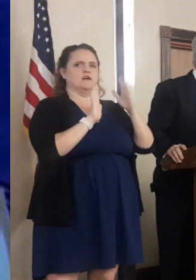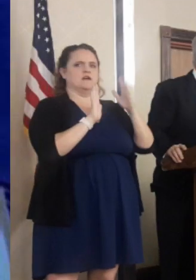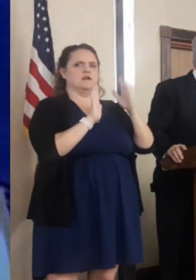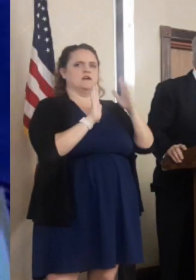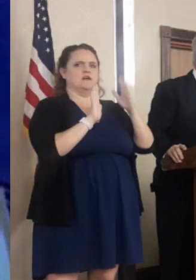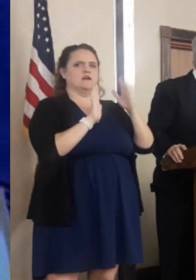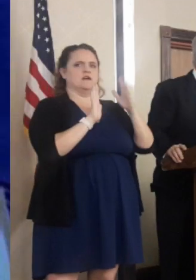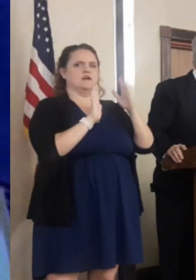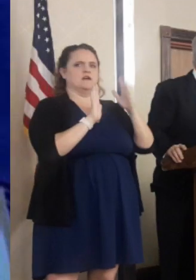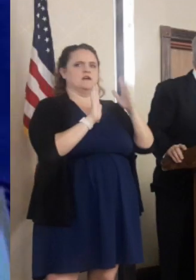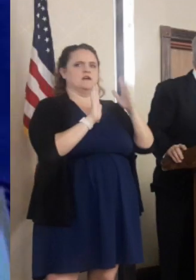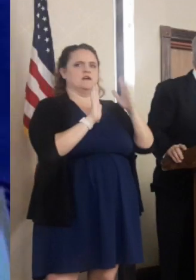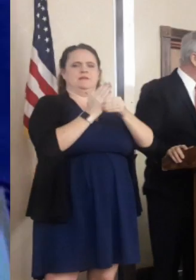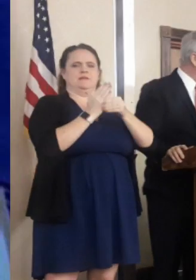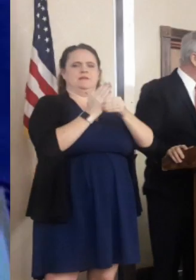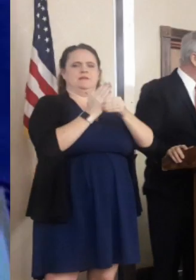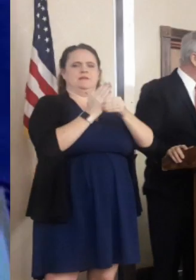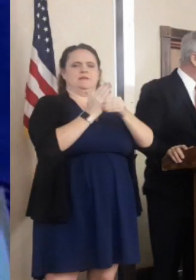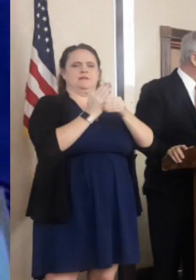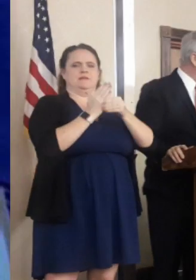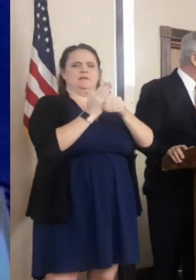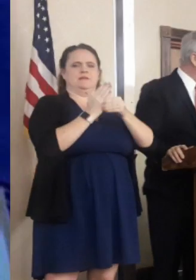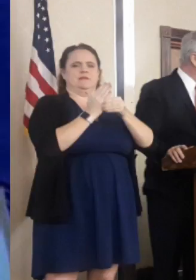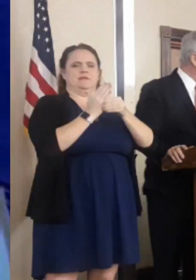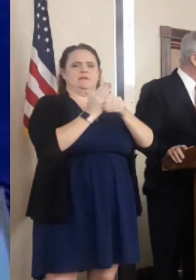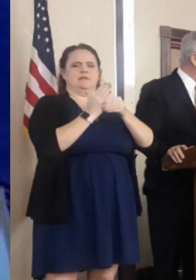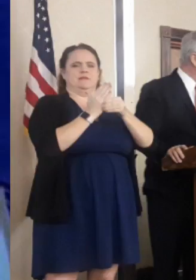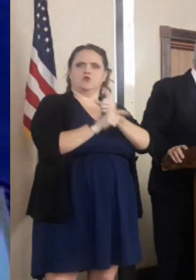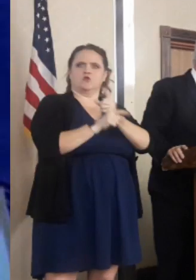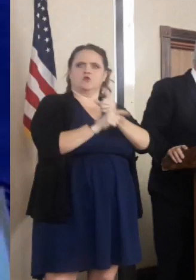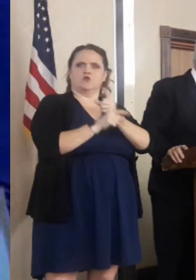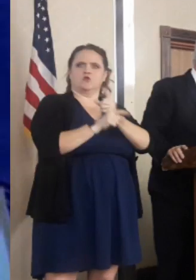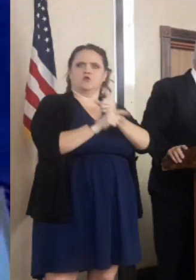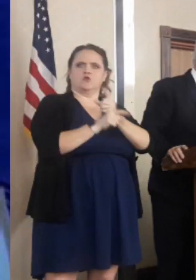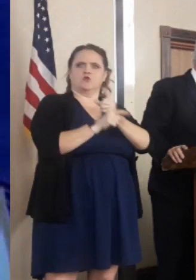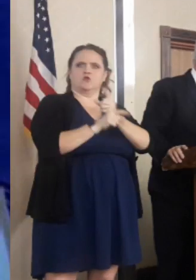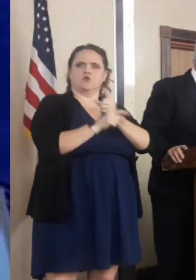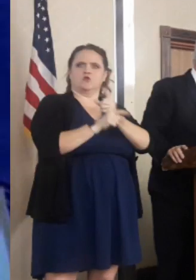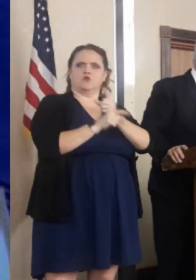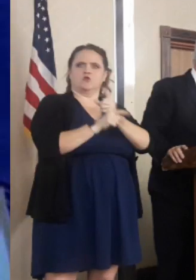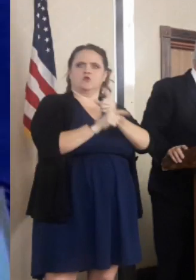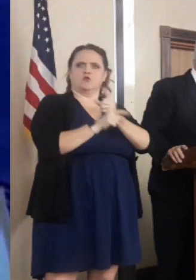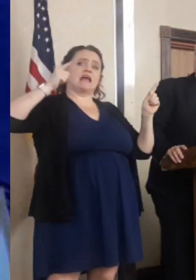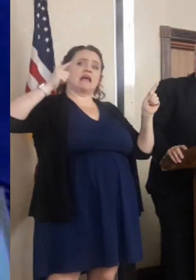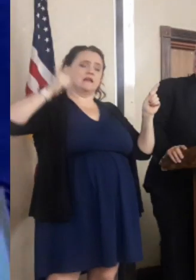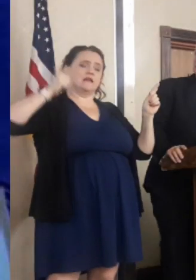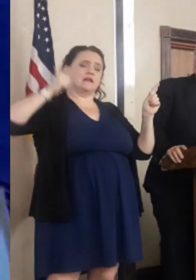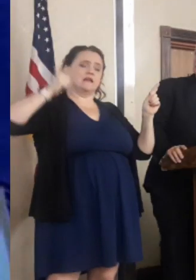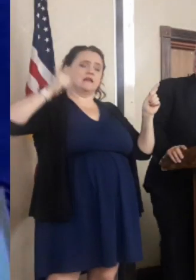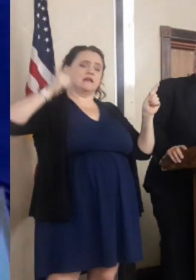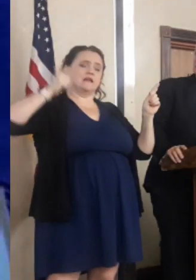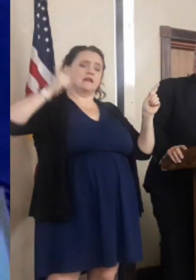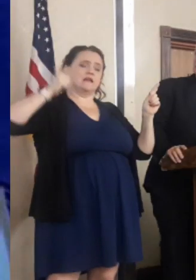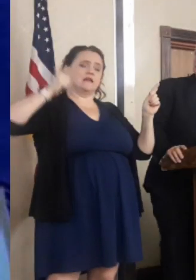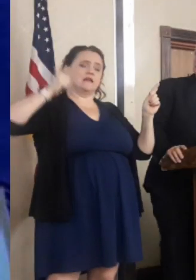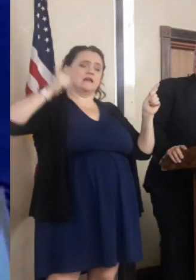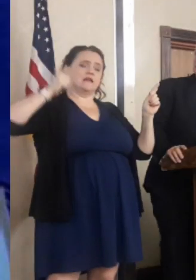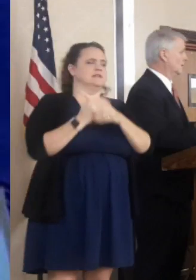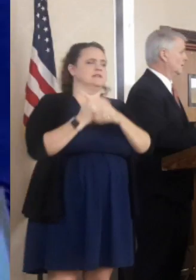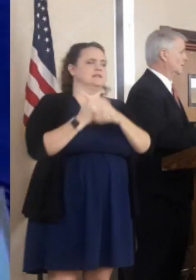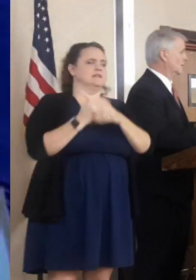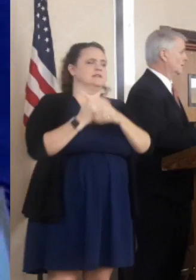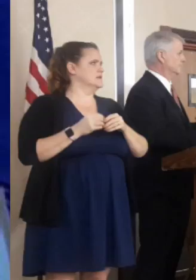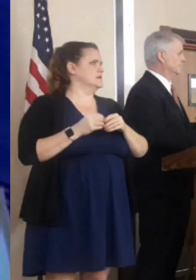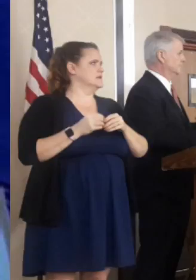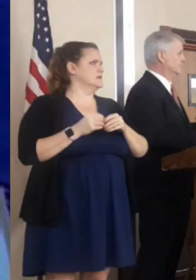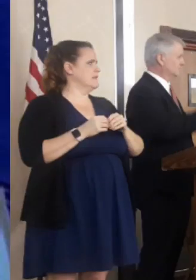motion and a second to amend it. What are we talking about? Yeah, we're a little lost. What are we talking about?